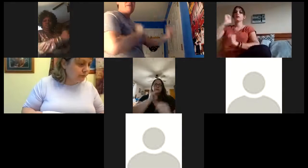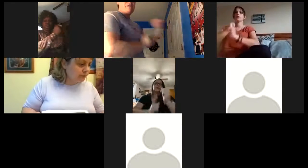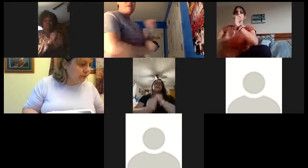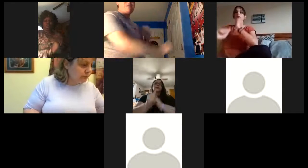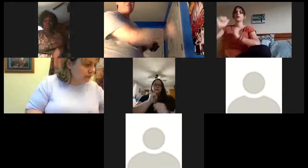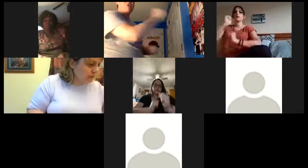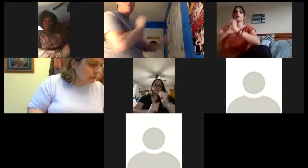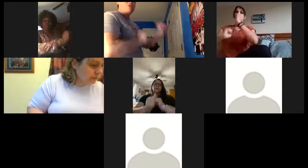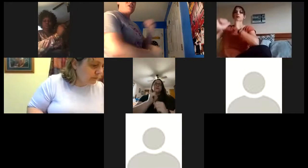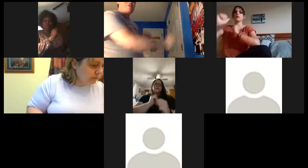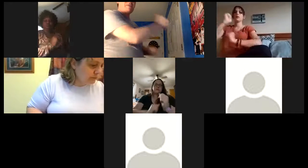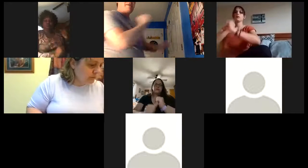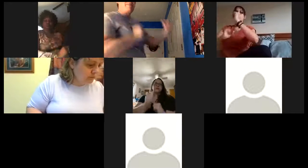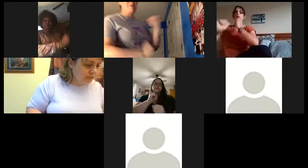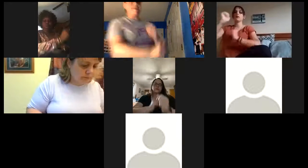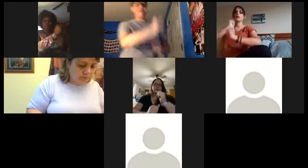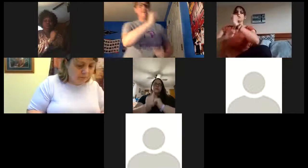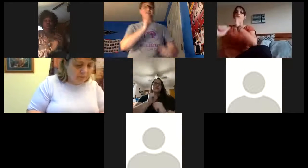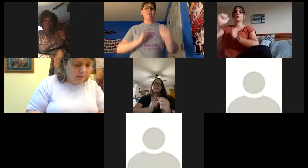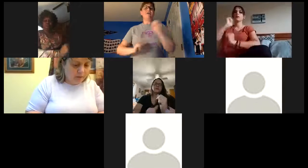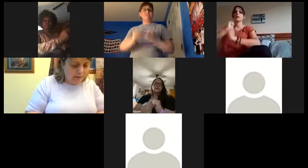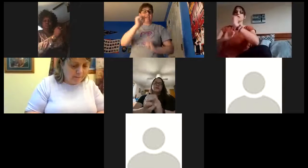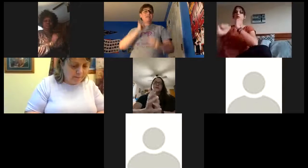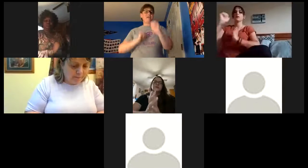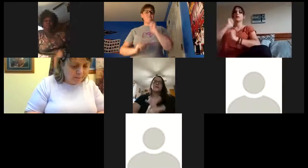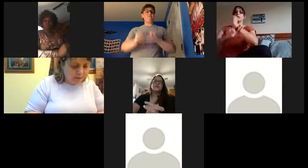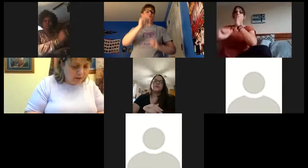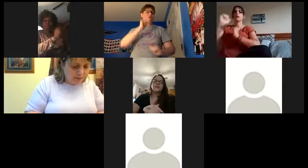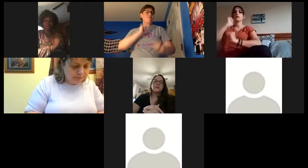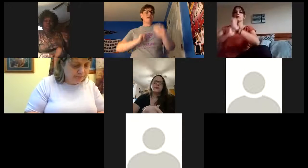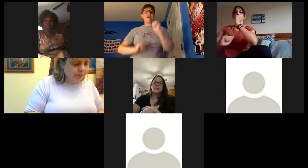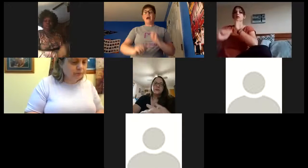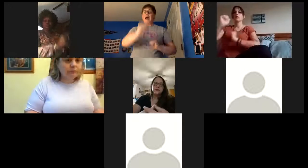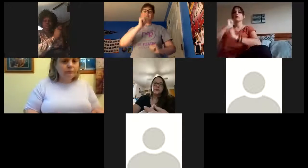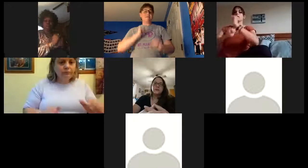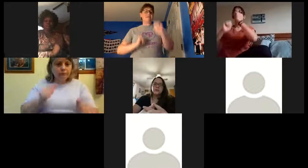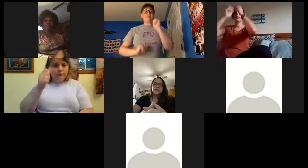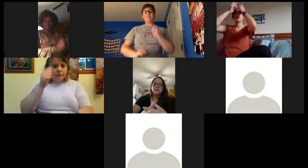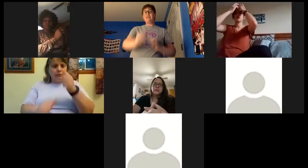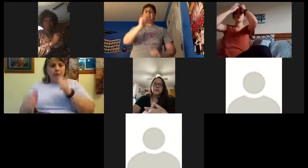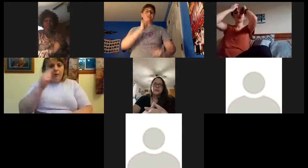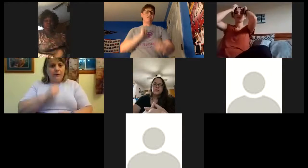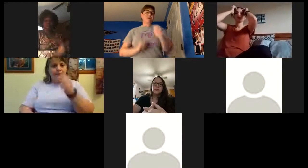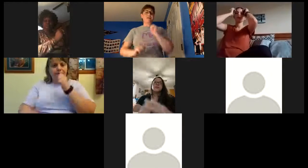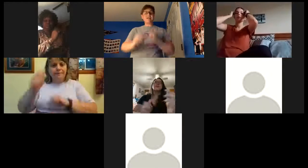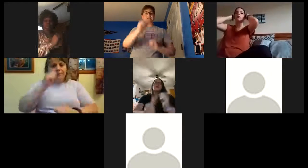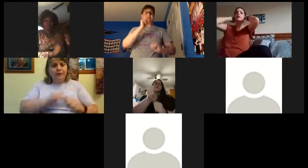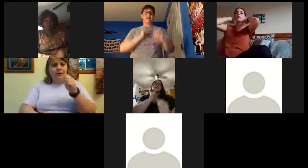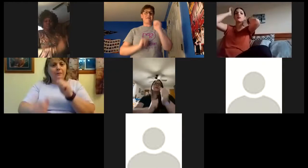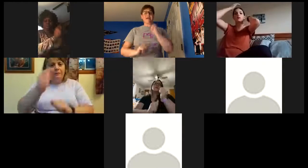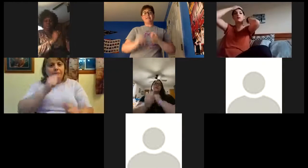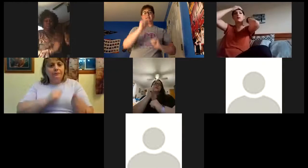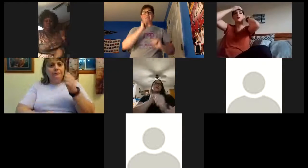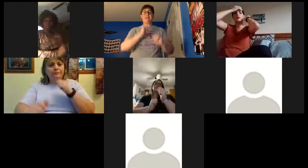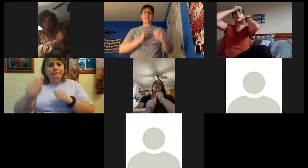Yep, roll them towards you. Yep, there you go. So that's like I'm performing. I'm in the theater tonight.